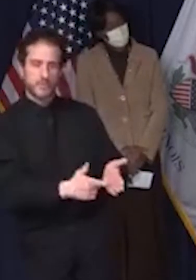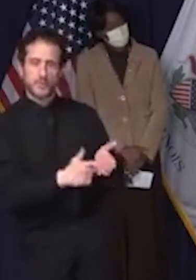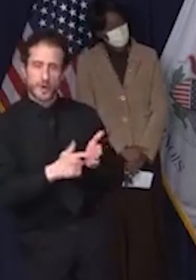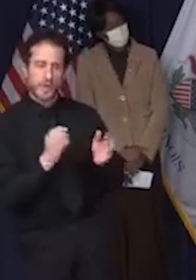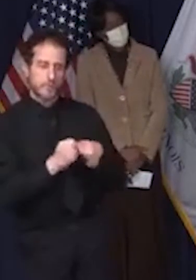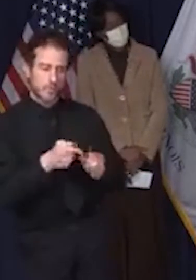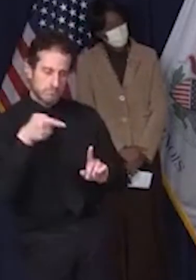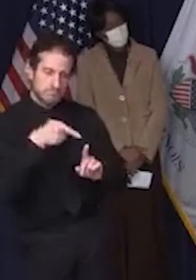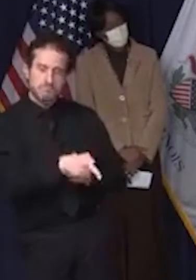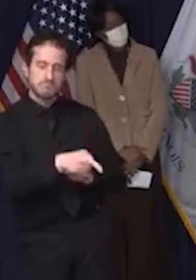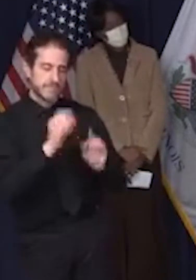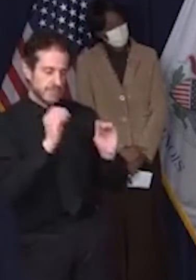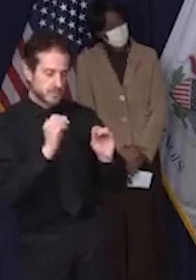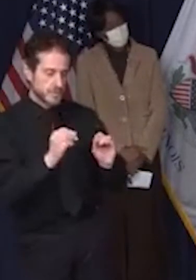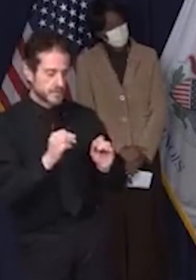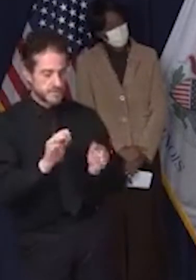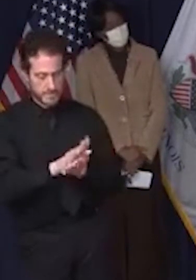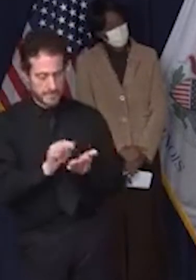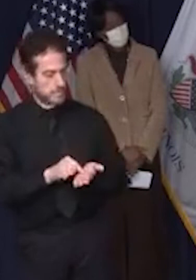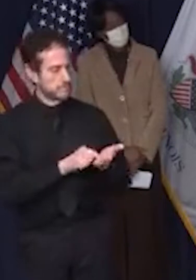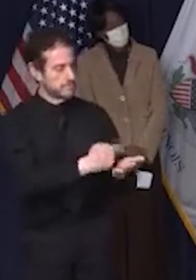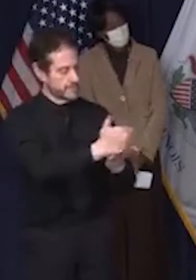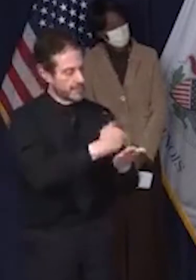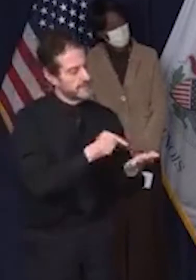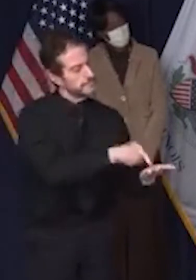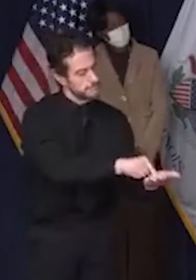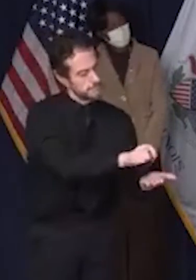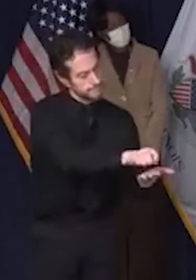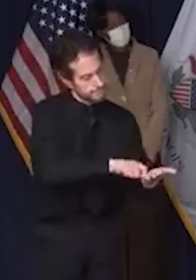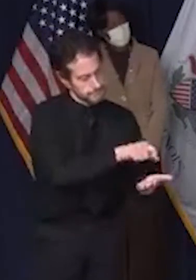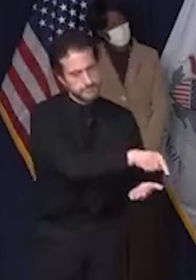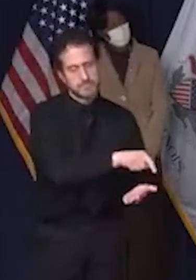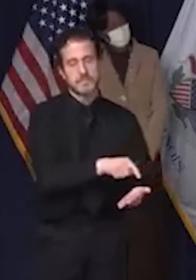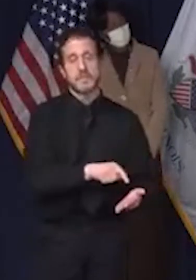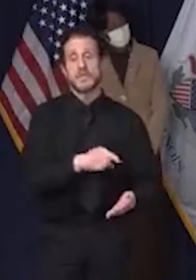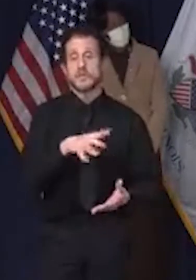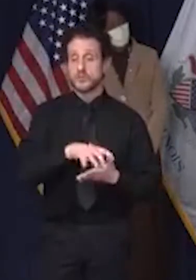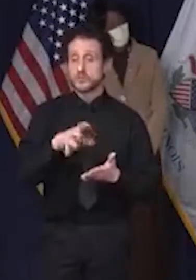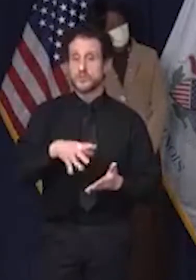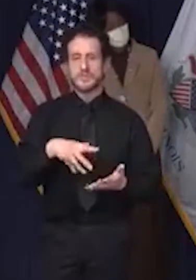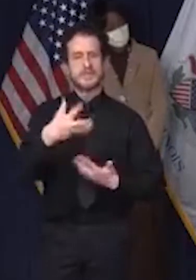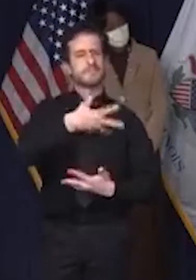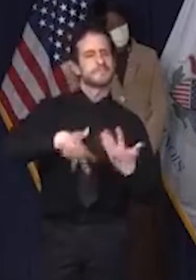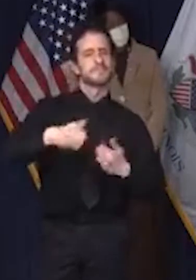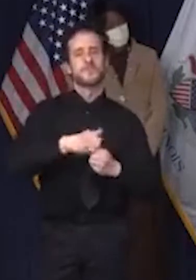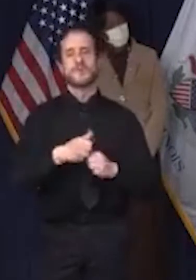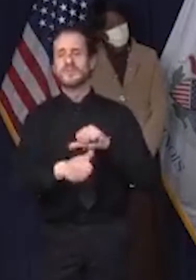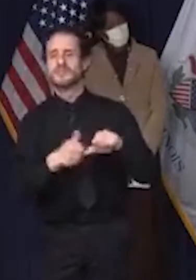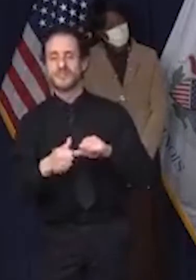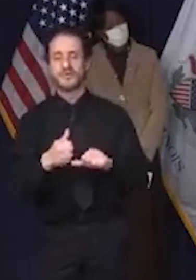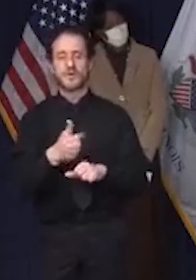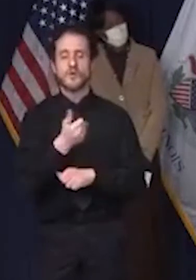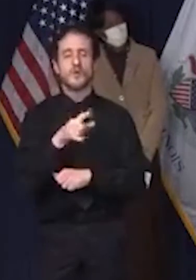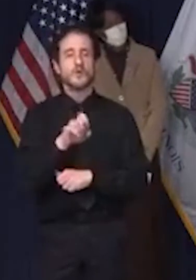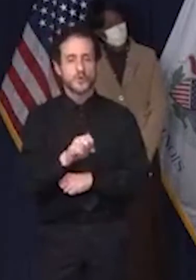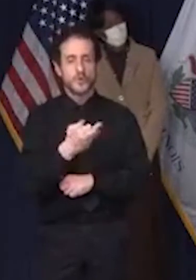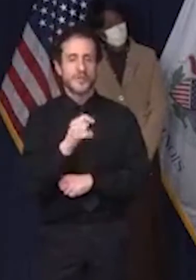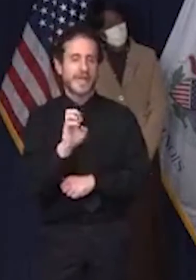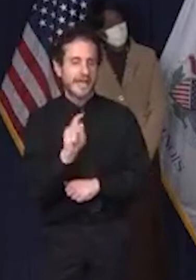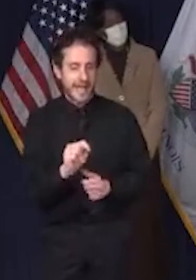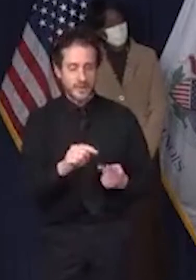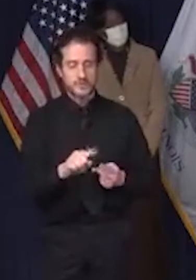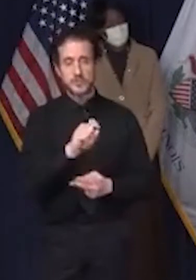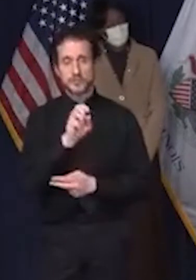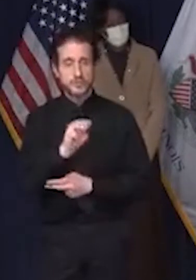staying engaged throughout the school day through the use of Google Hangout, Zoom. We're using Classroom Dojo and Powered